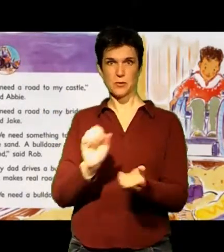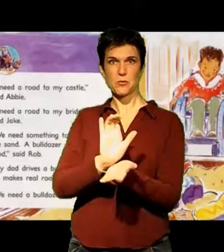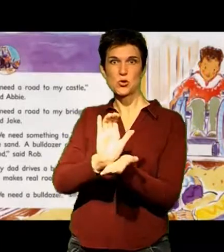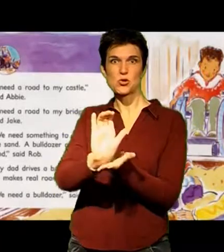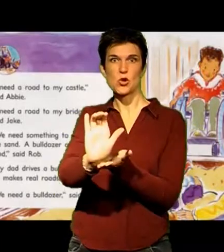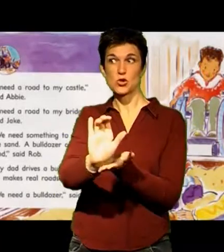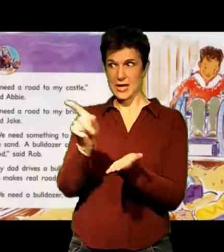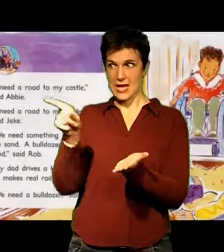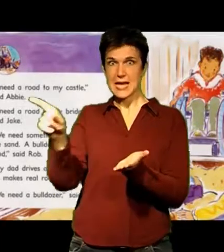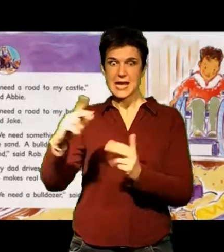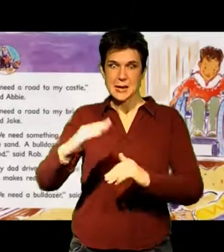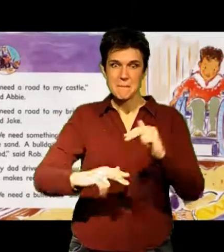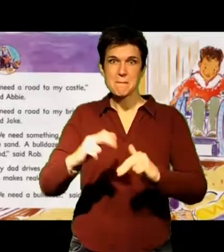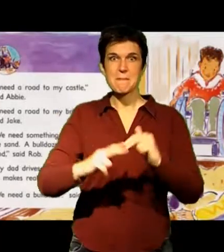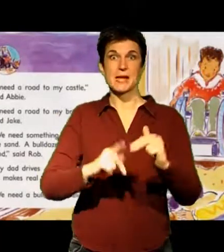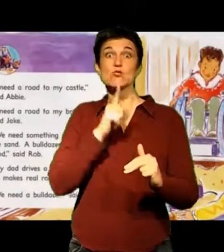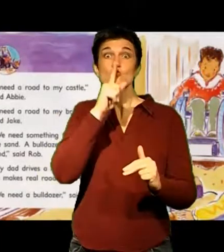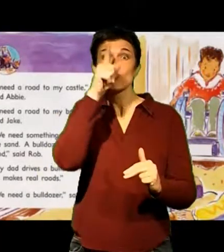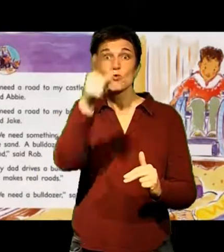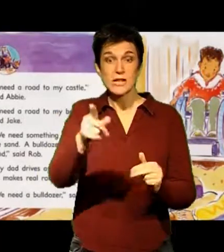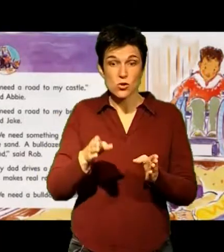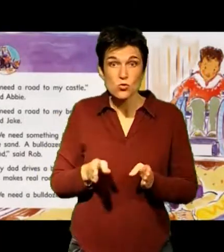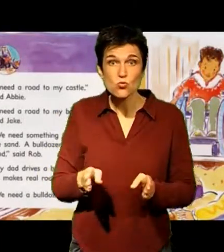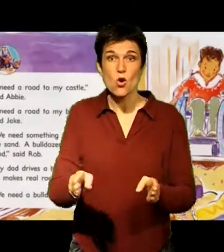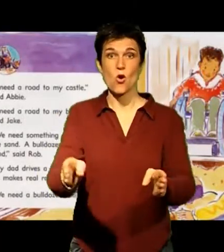He makes real roads.